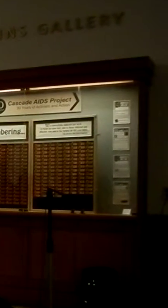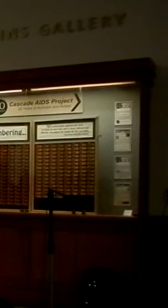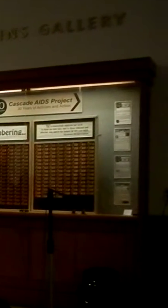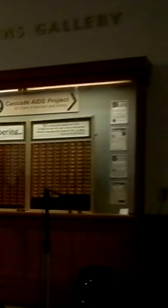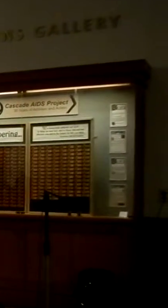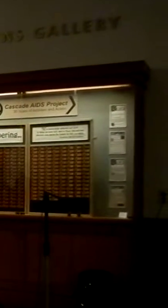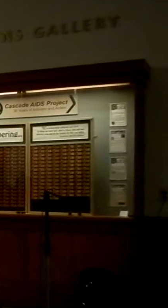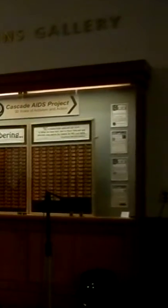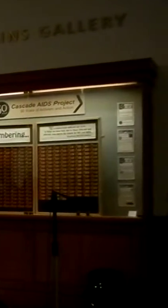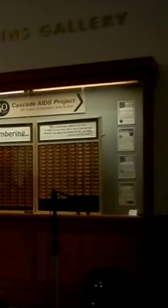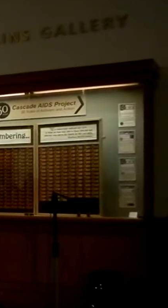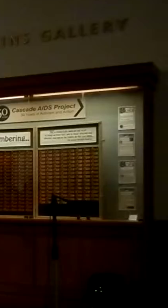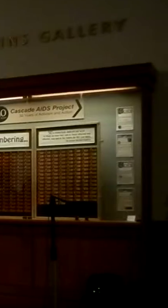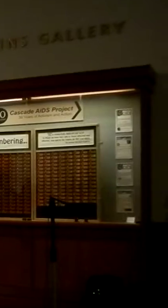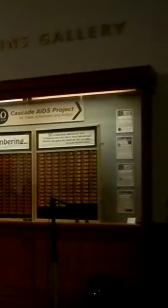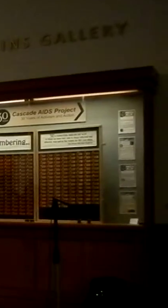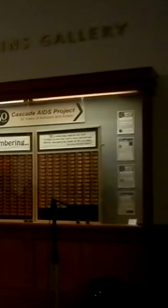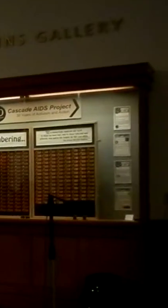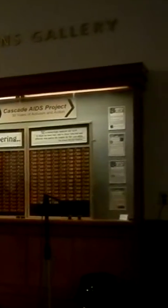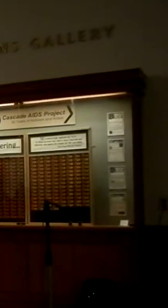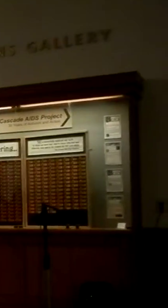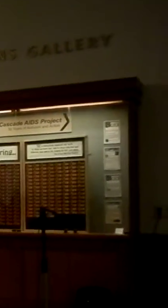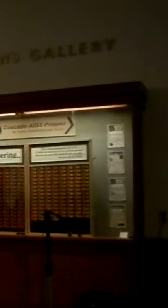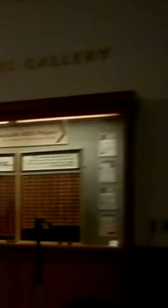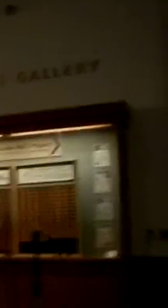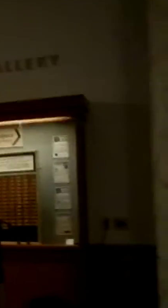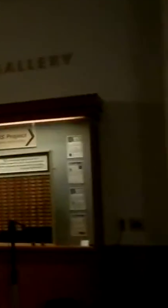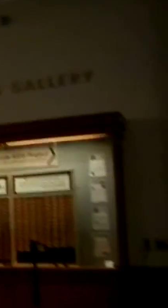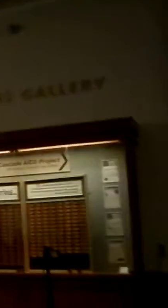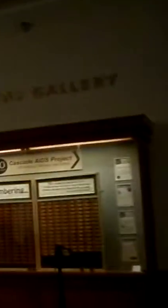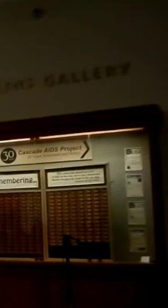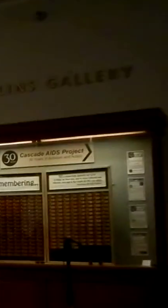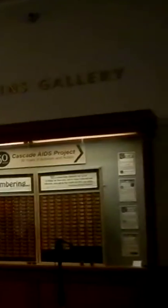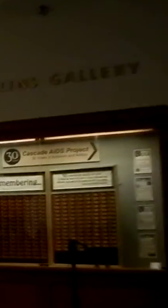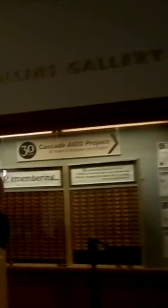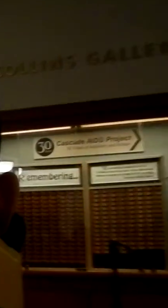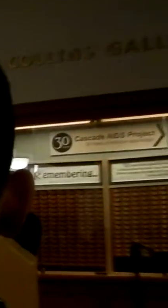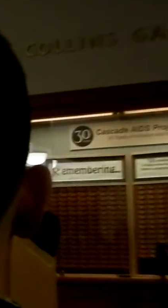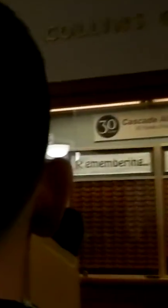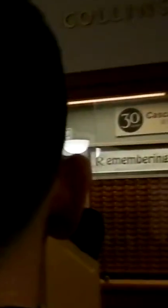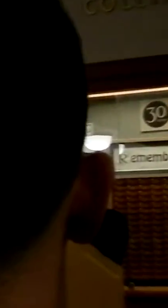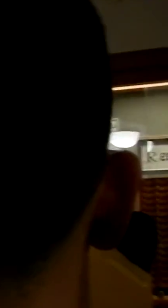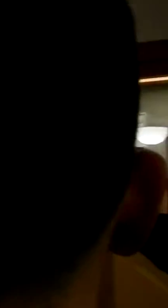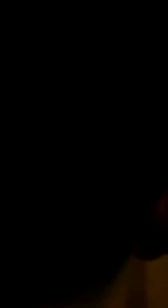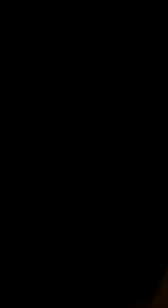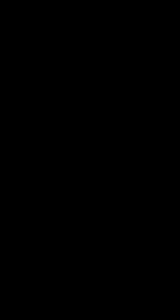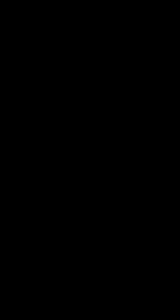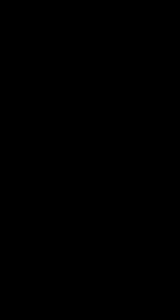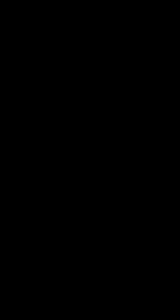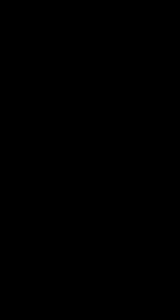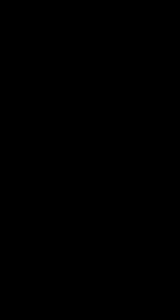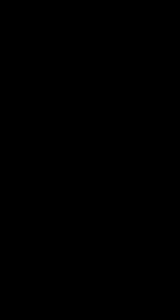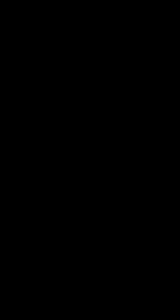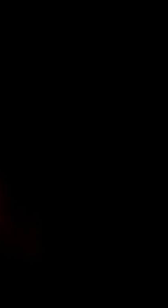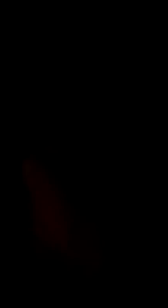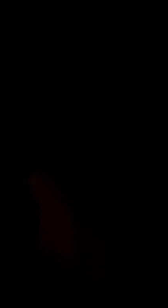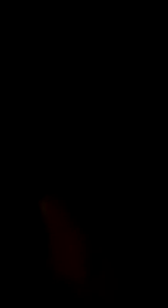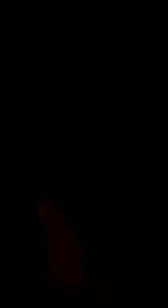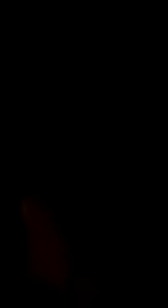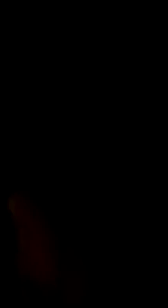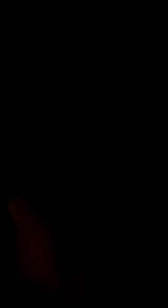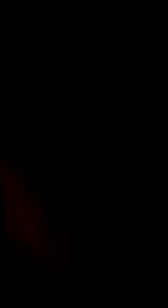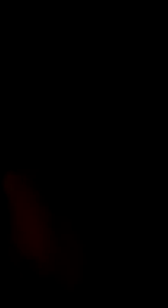first events of CAP, and I mean the very first, and I want to acknowledge Dustin. Will you please stand up, please?